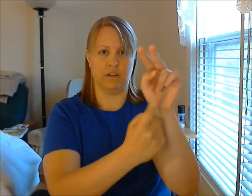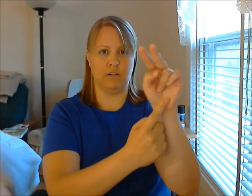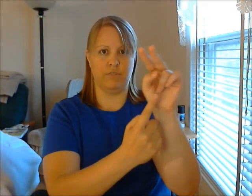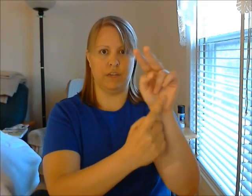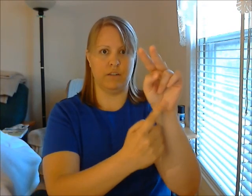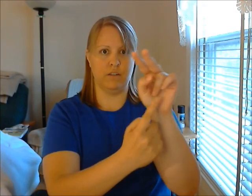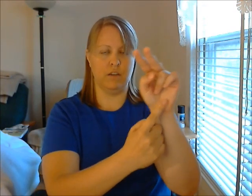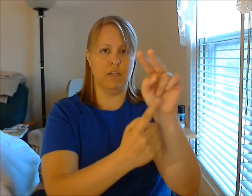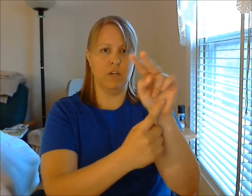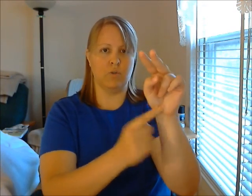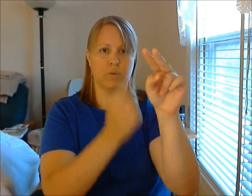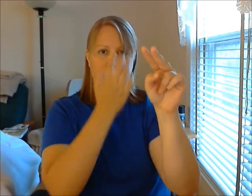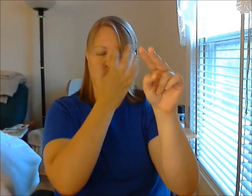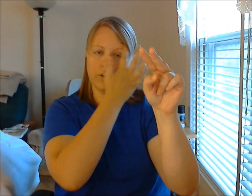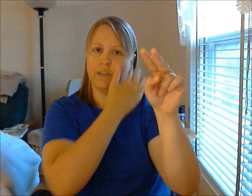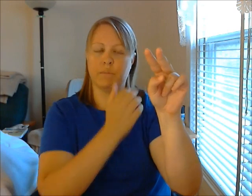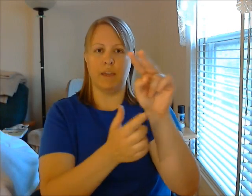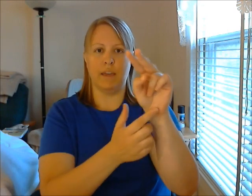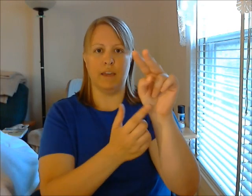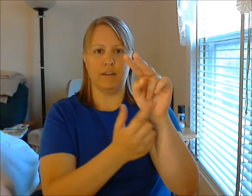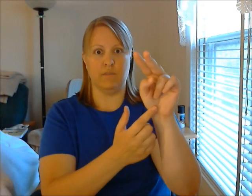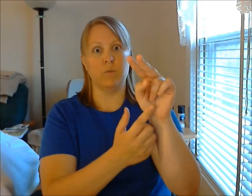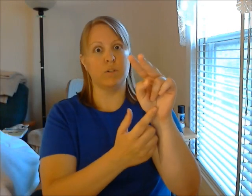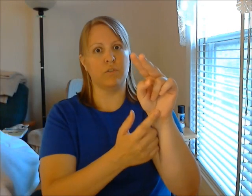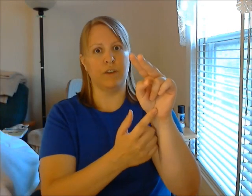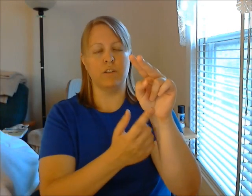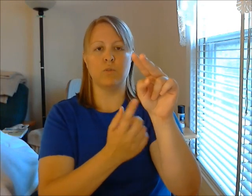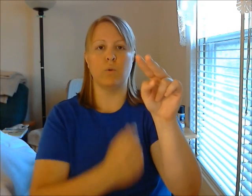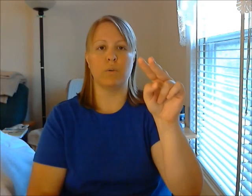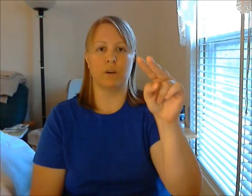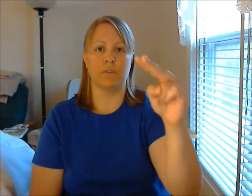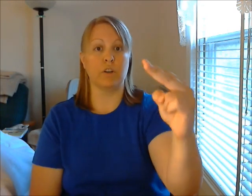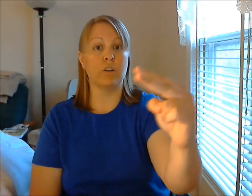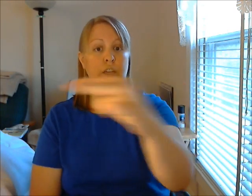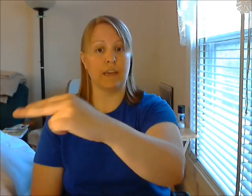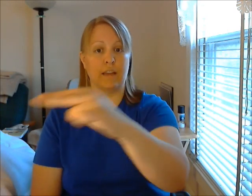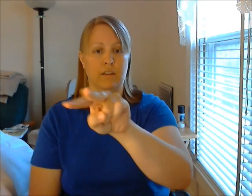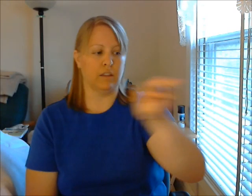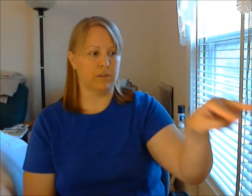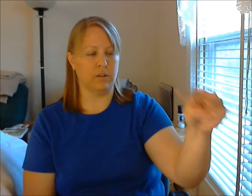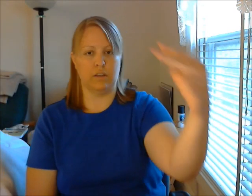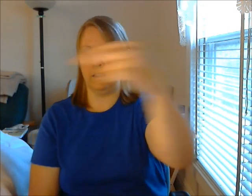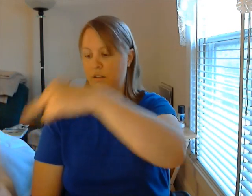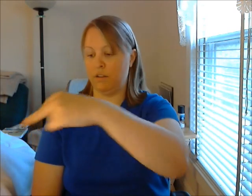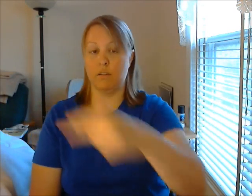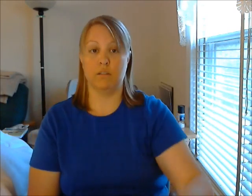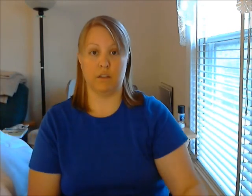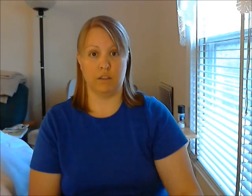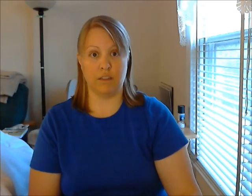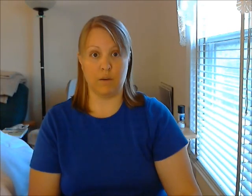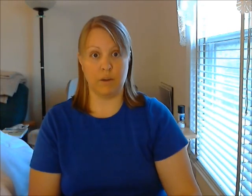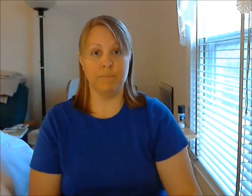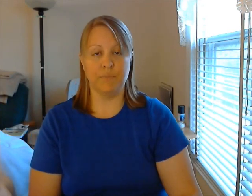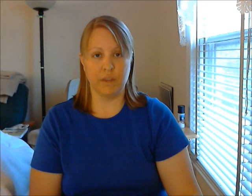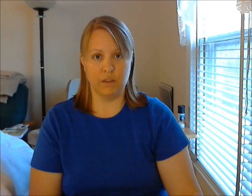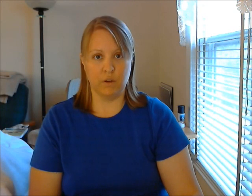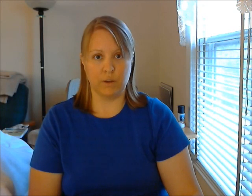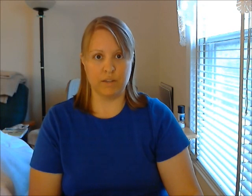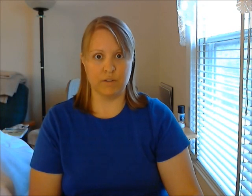your face. So I want to orient my hand as if it was your face toward whatever you're looking at, looking this way, looking that way. Okay, so that's how